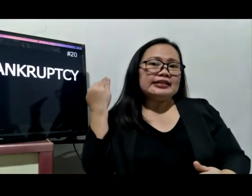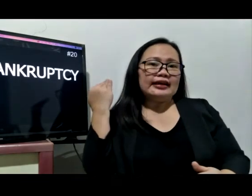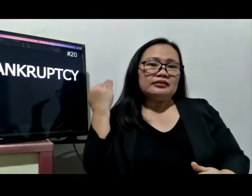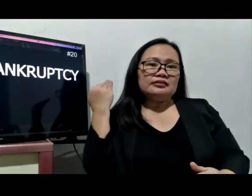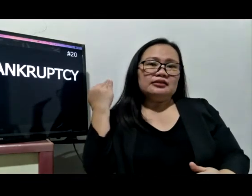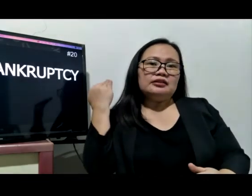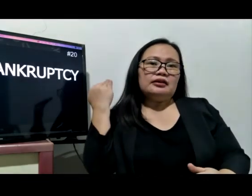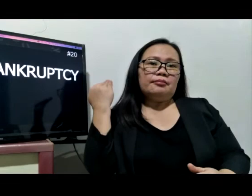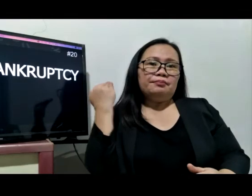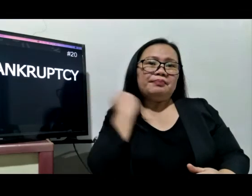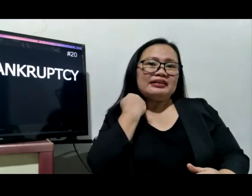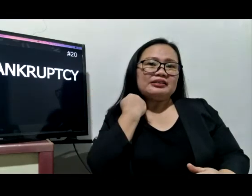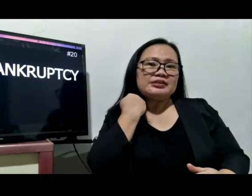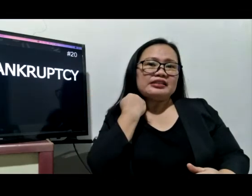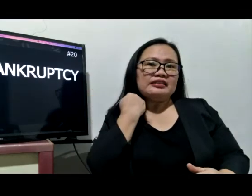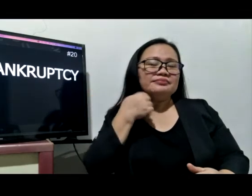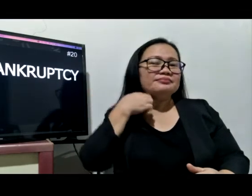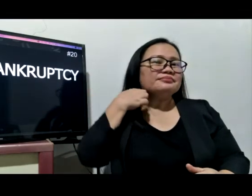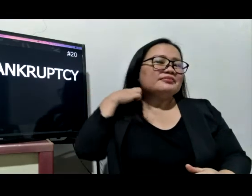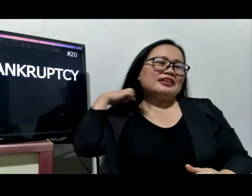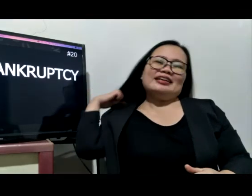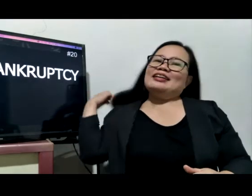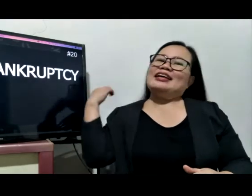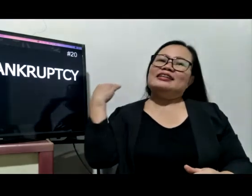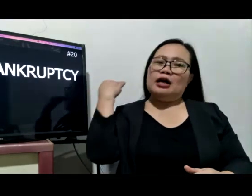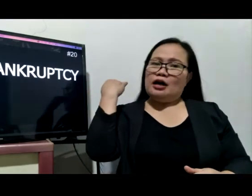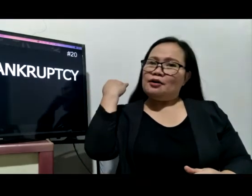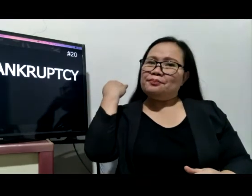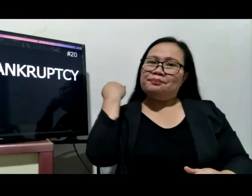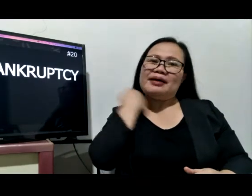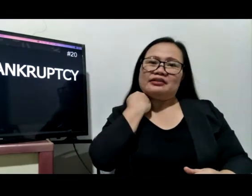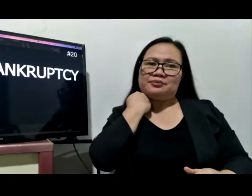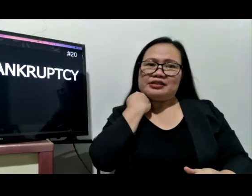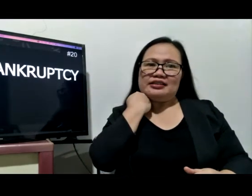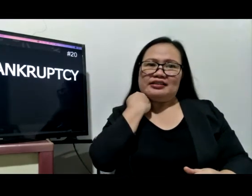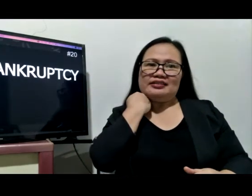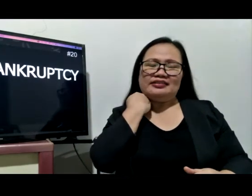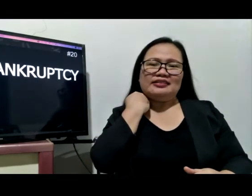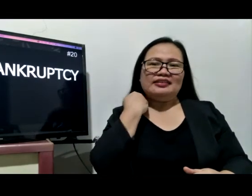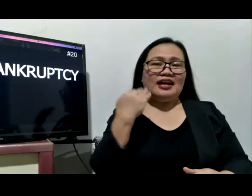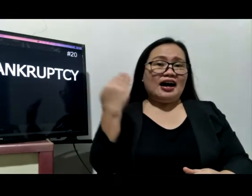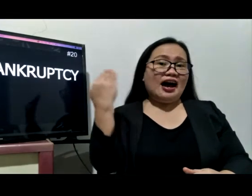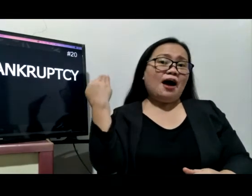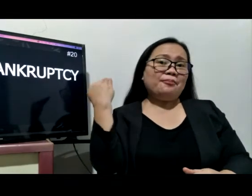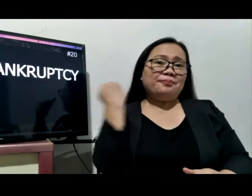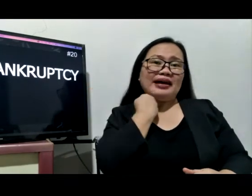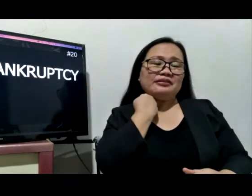neck. Bankruptcy. Again, bankruptcy.